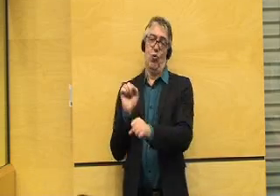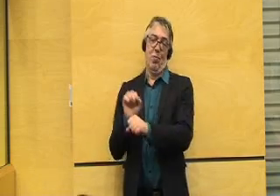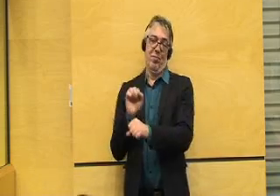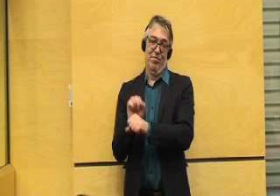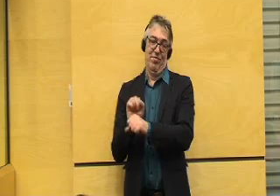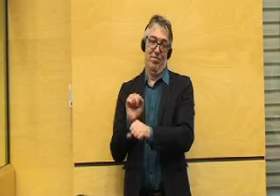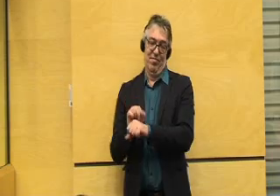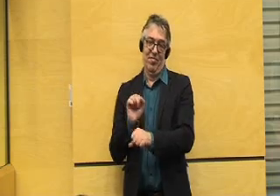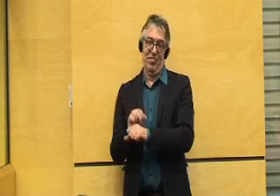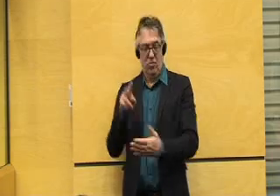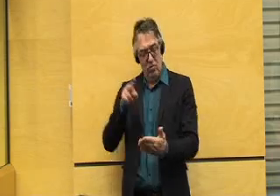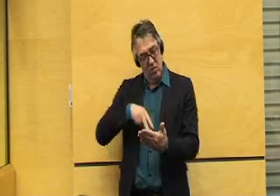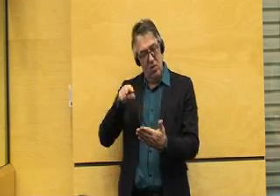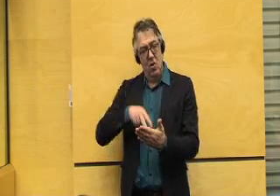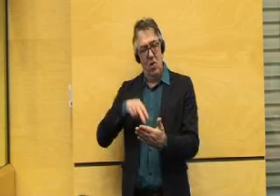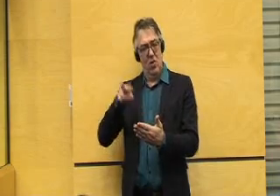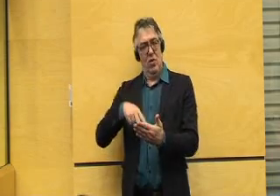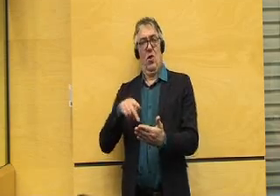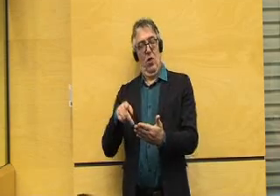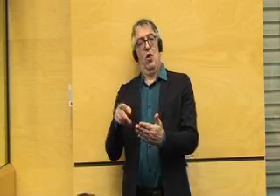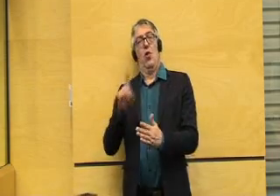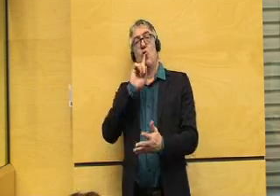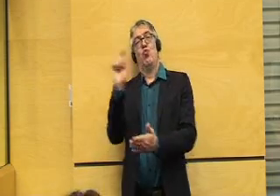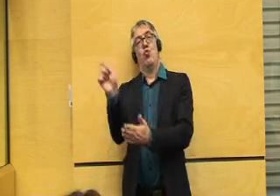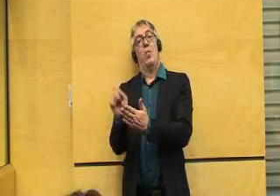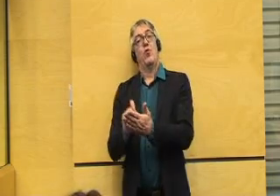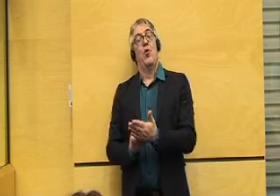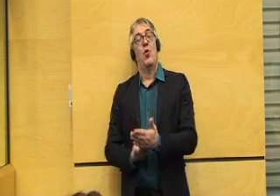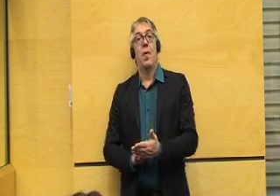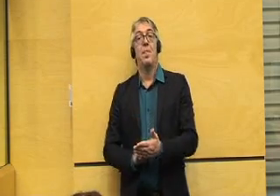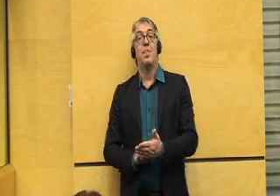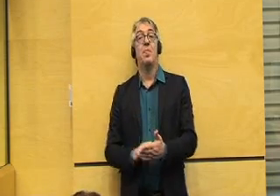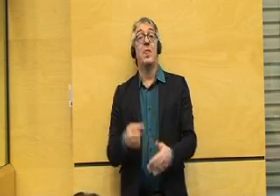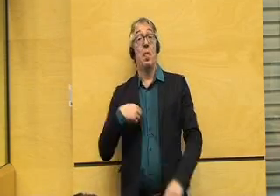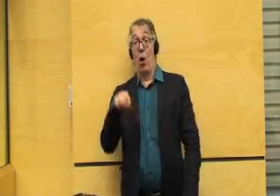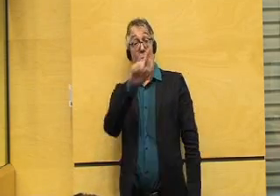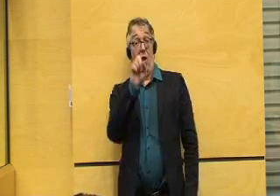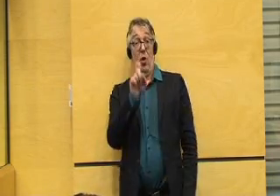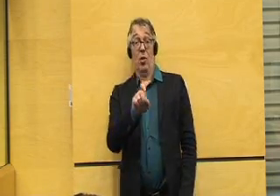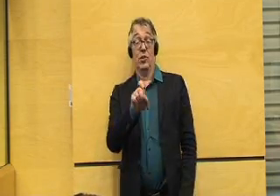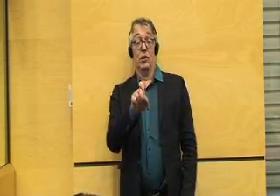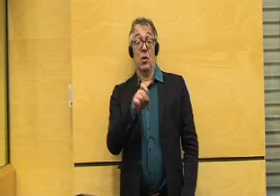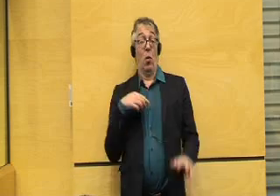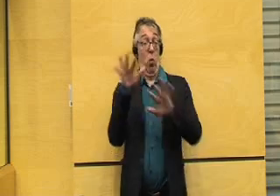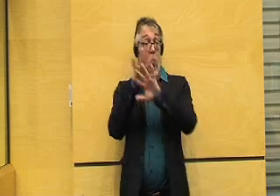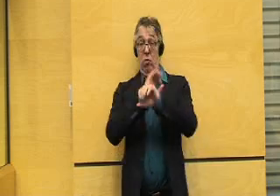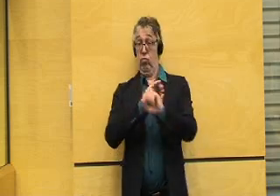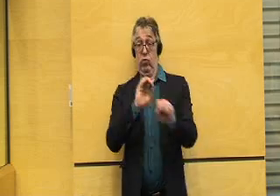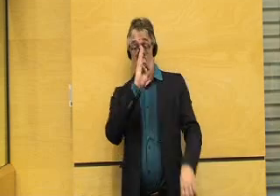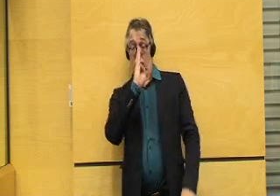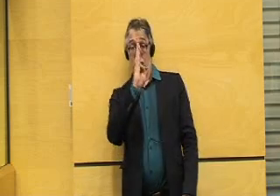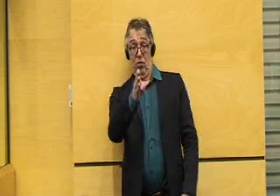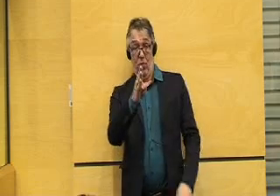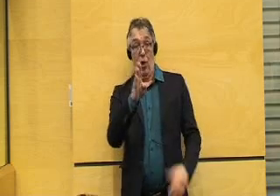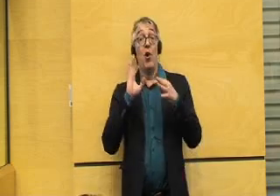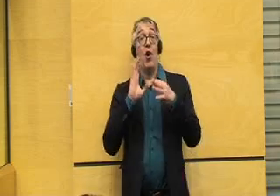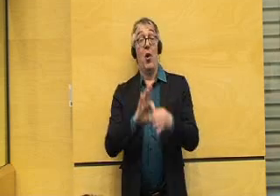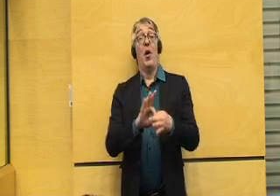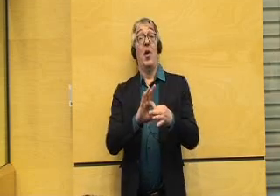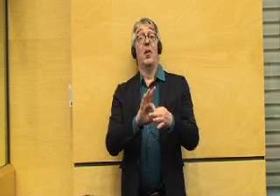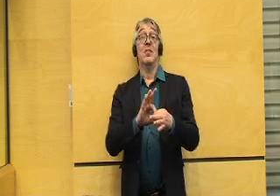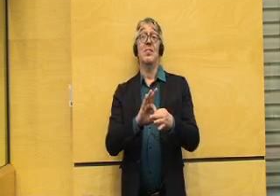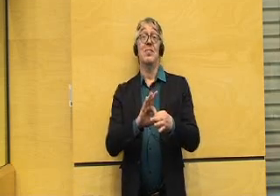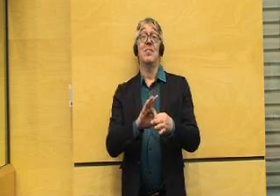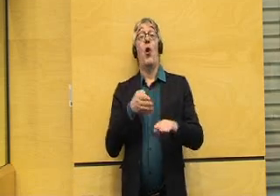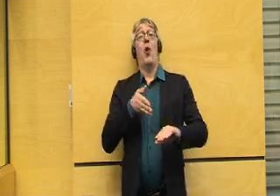job done as a country rapporteur. My question is straightforward on accessibility. Fortunately, I have been